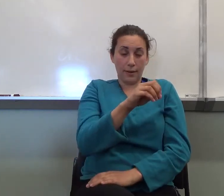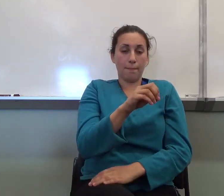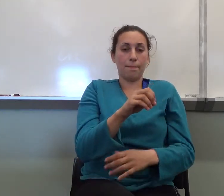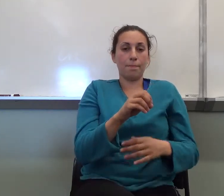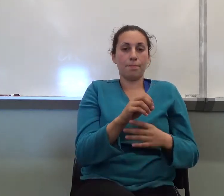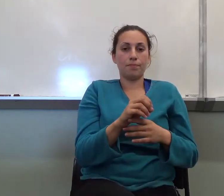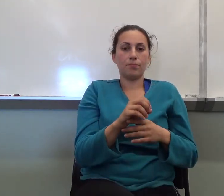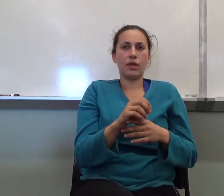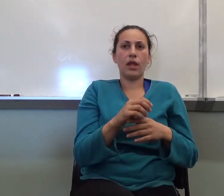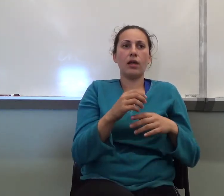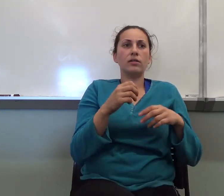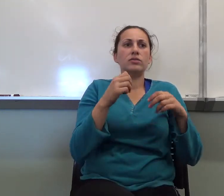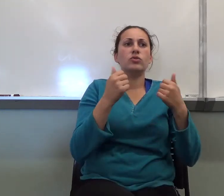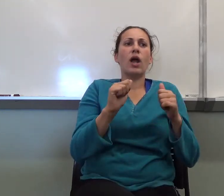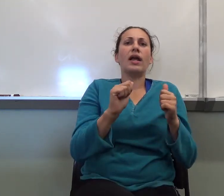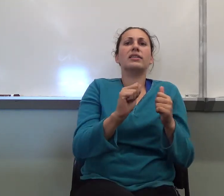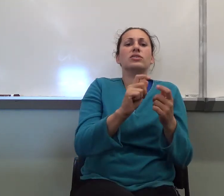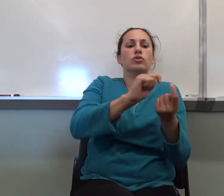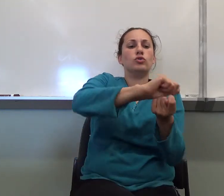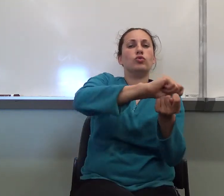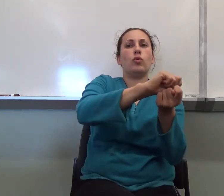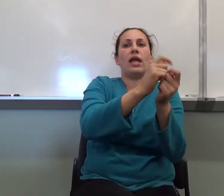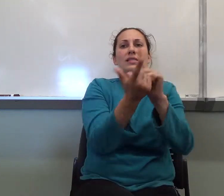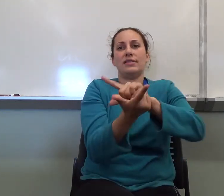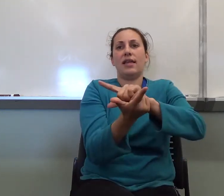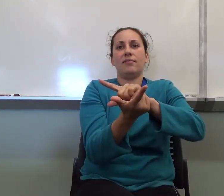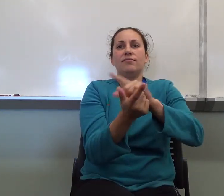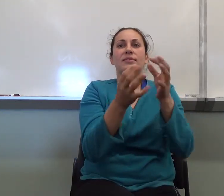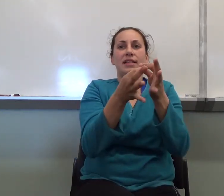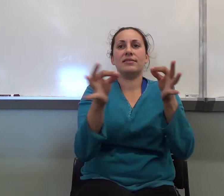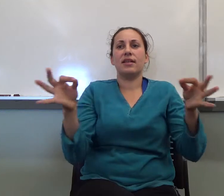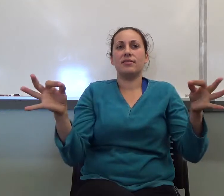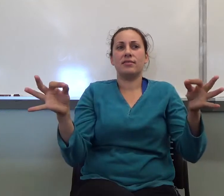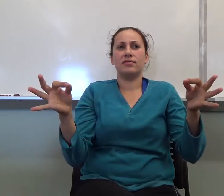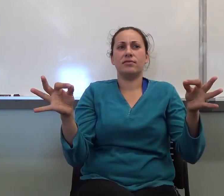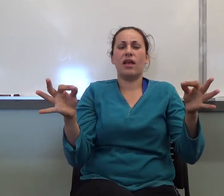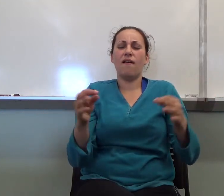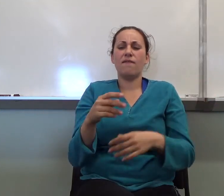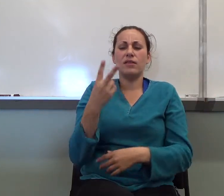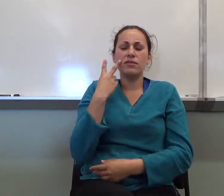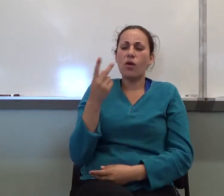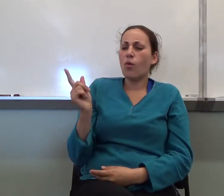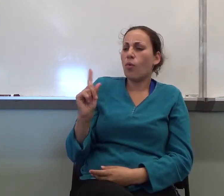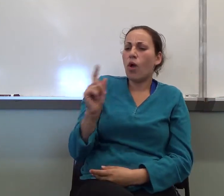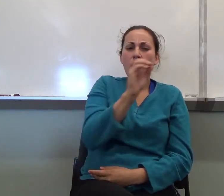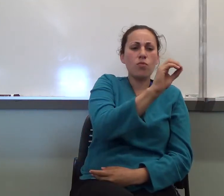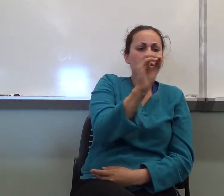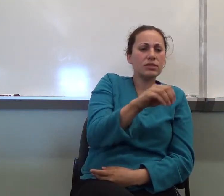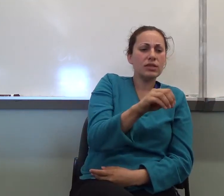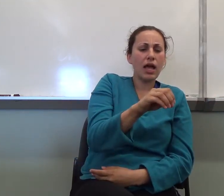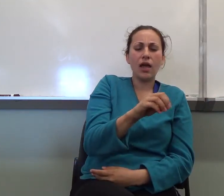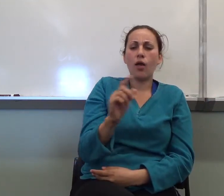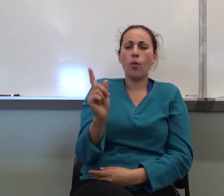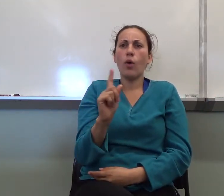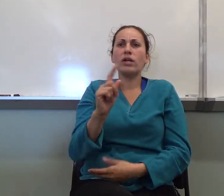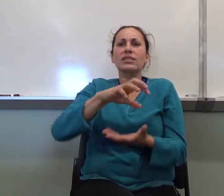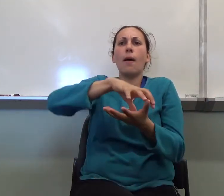able to translate that sentence right there and tell where's the percent, where's the amount, where's the base. If you can identify those